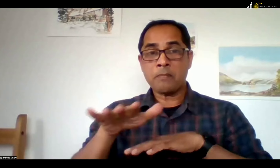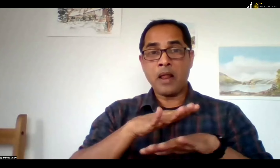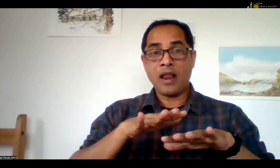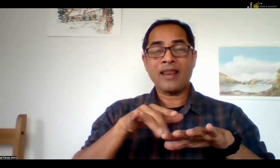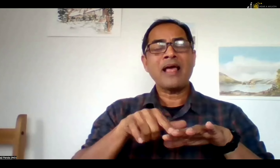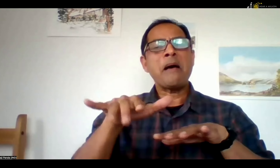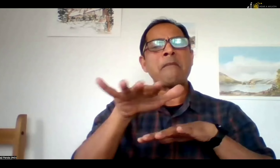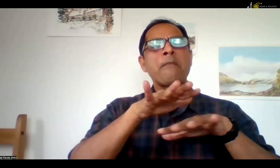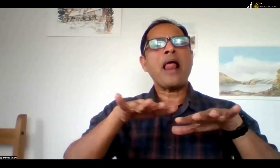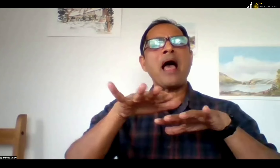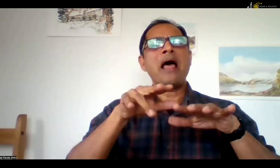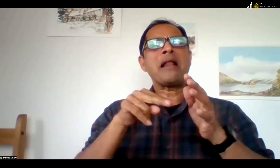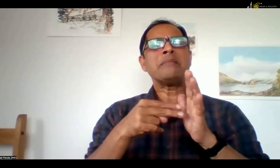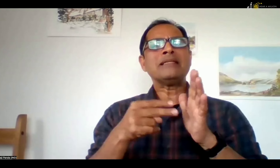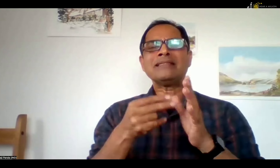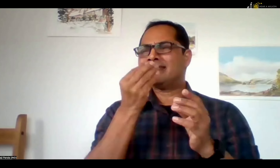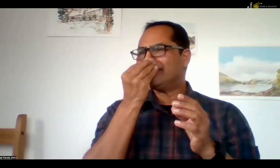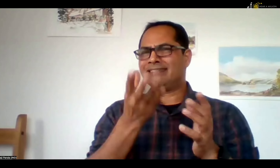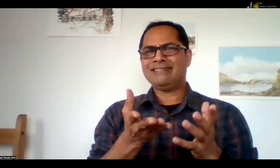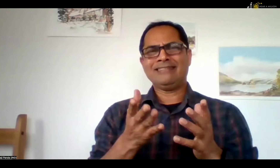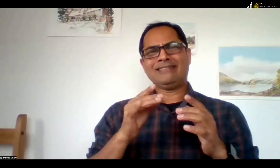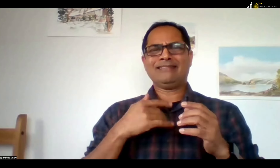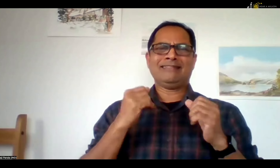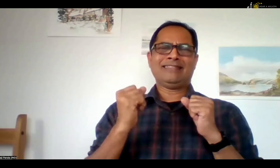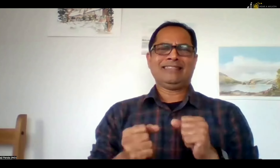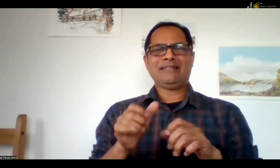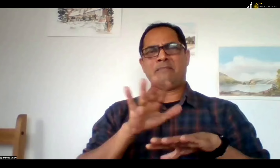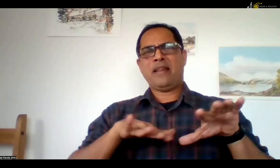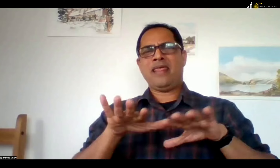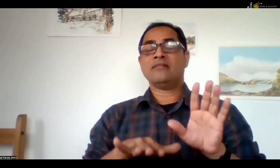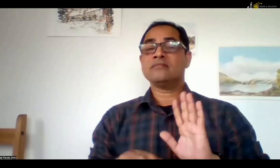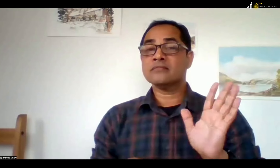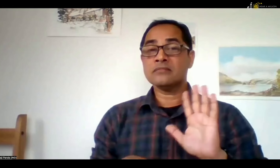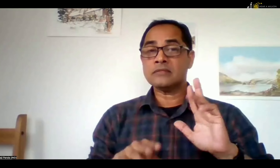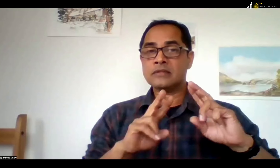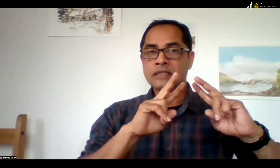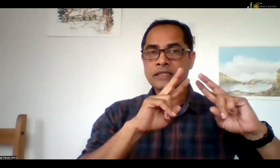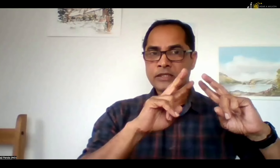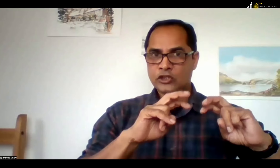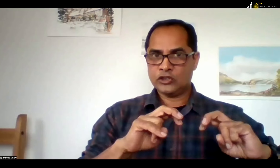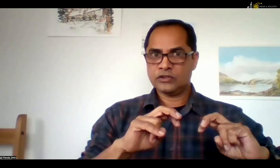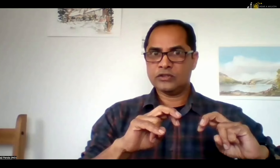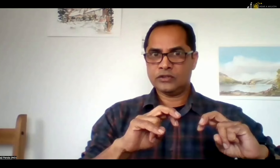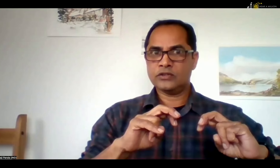uh, points which are broken or still not there. If we can do this,